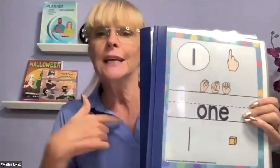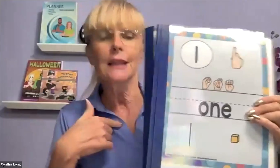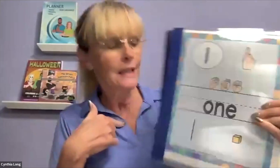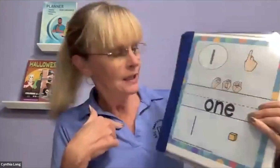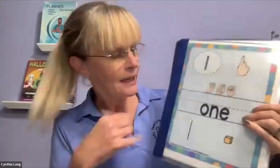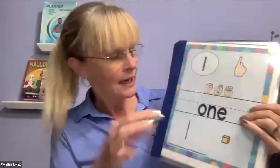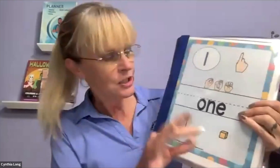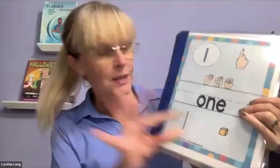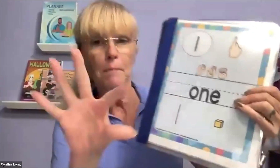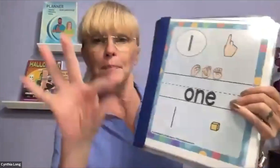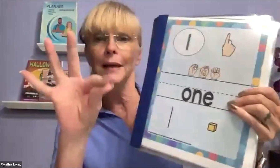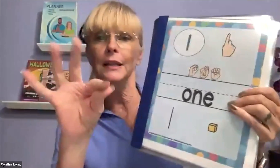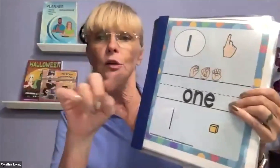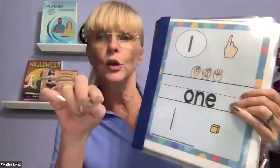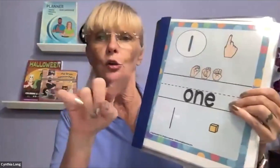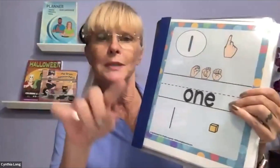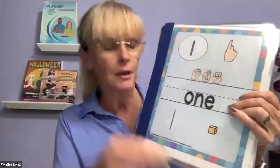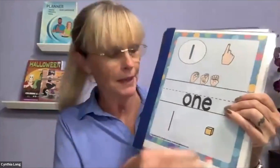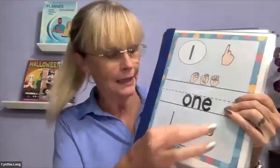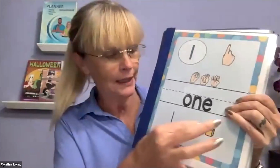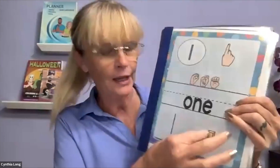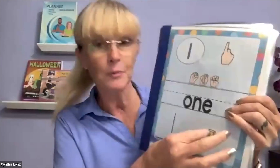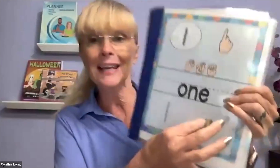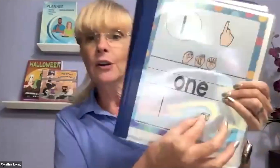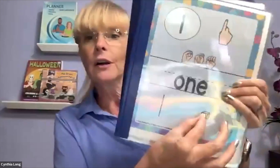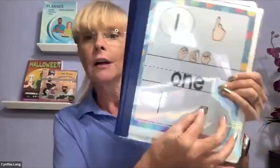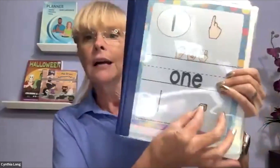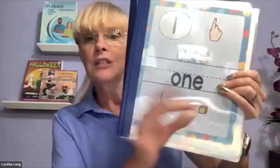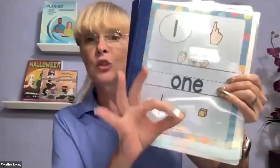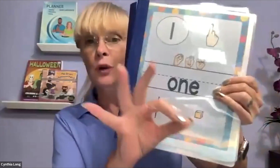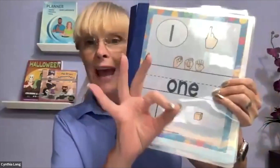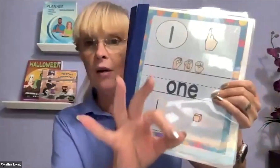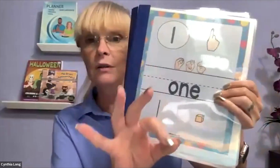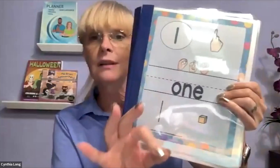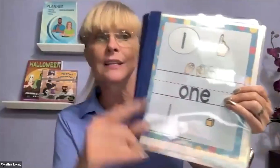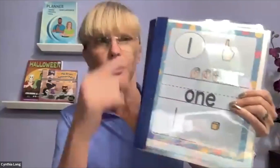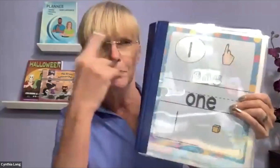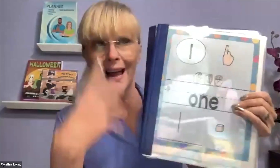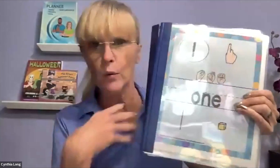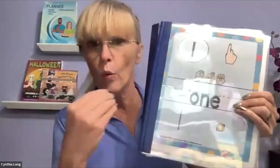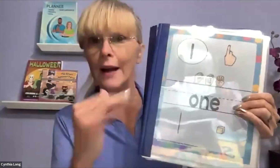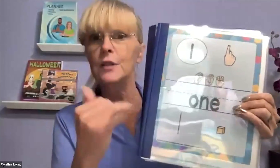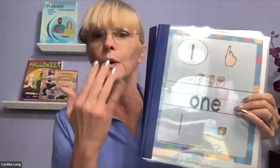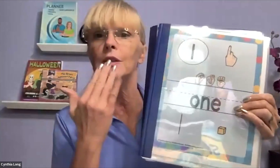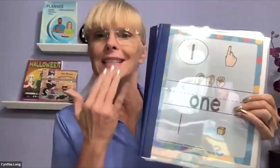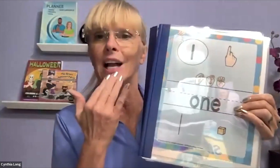can then, they can actually pick the little cubes up and lay them here to count. These are black and white as well as